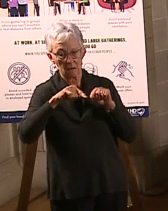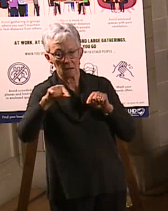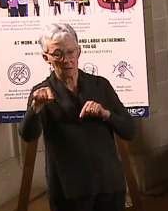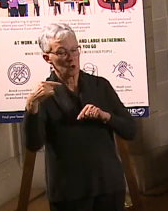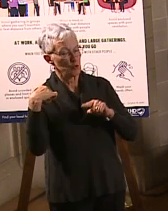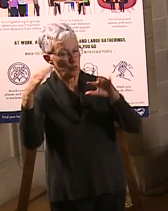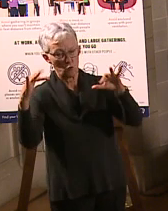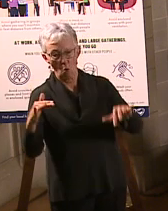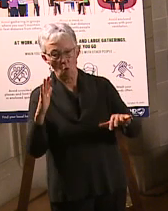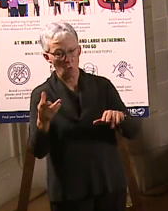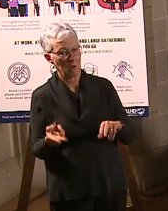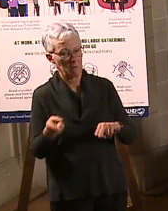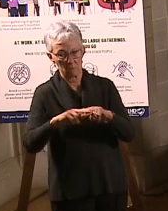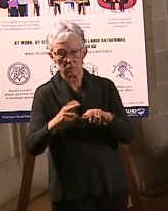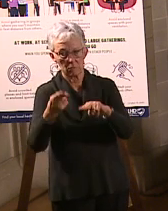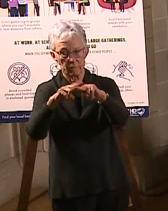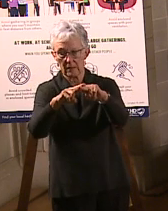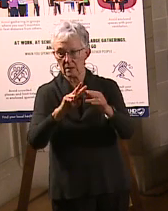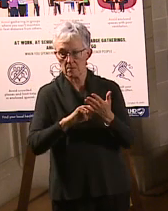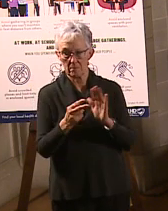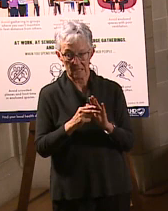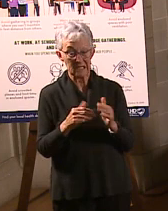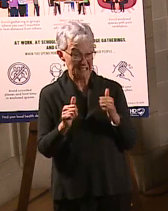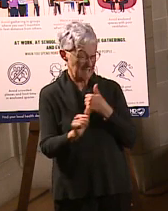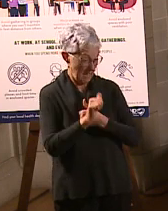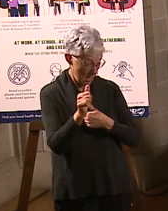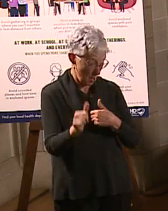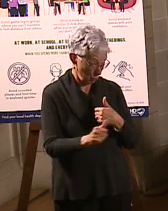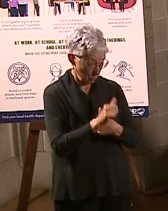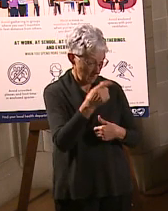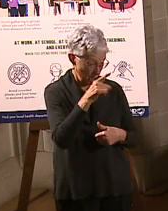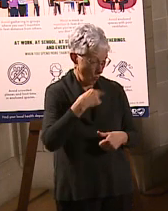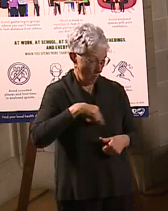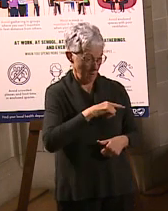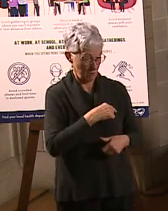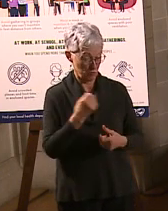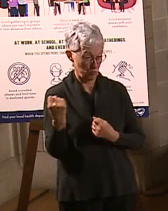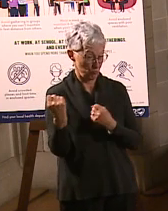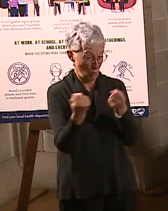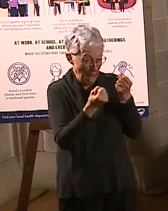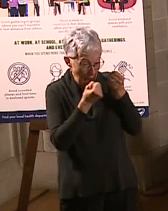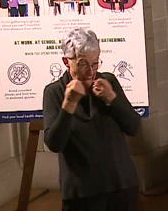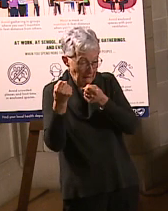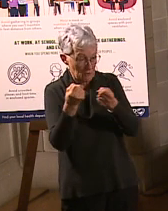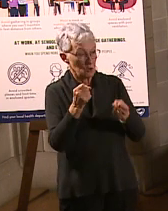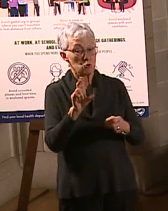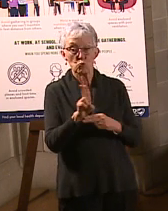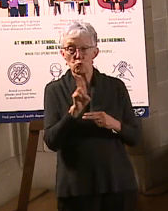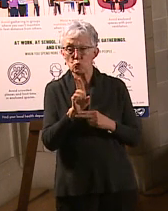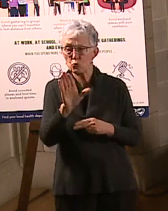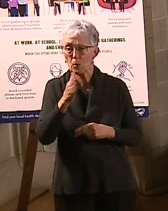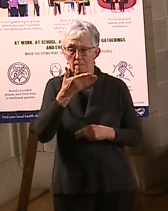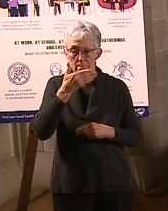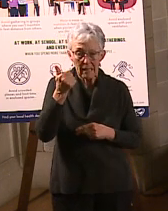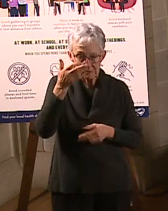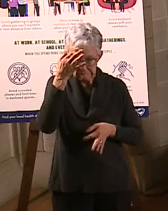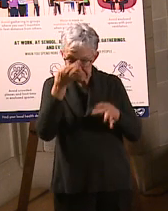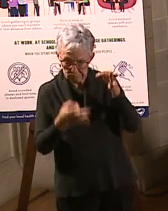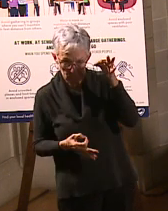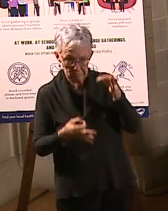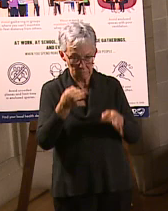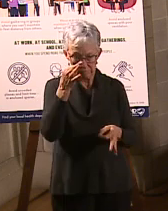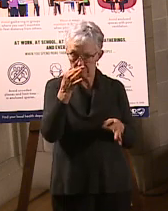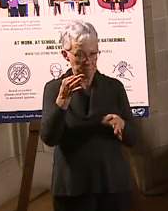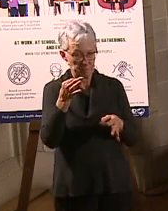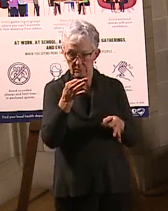very treacherous conditions for motorists. So the best thing that we can ask is use good judgment. Don't travel unless it's absolutely